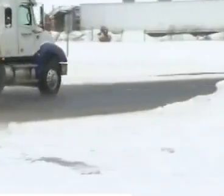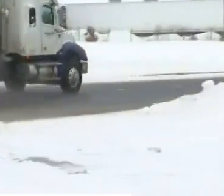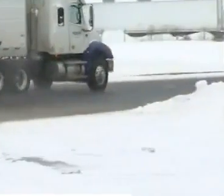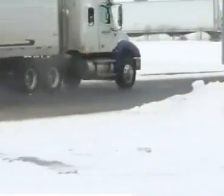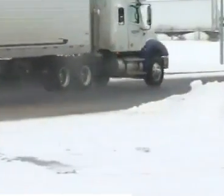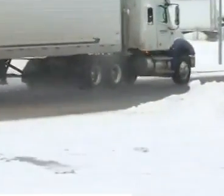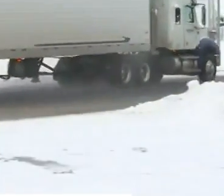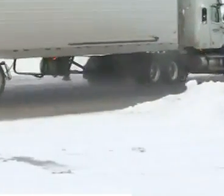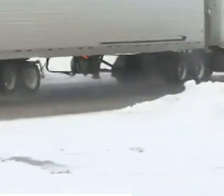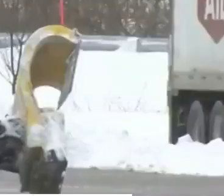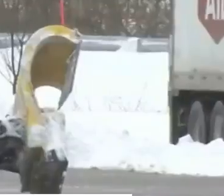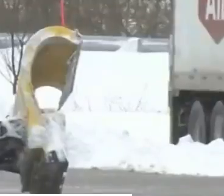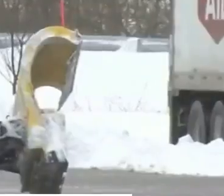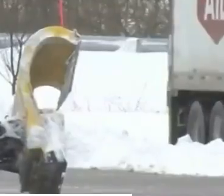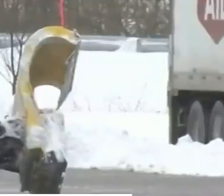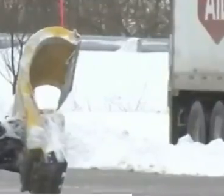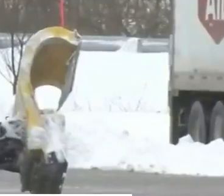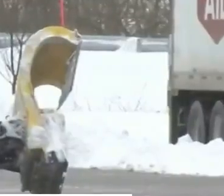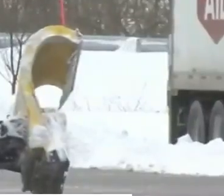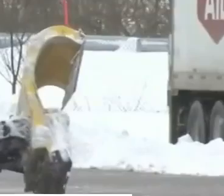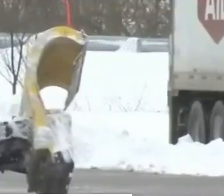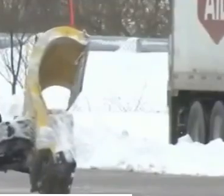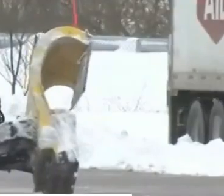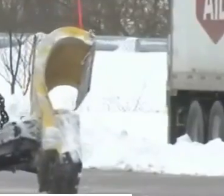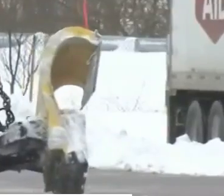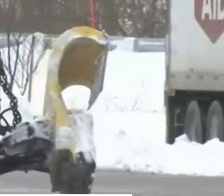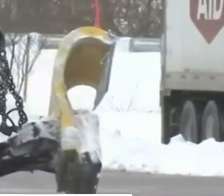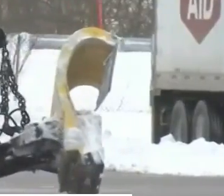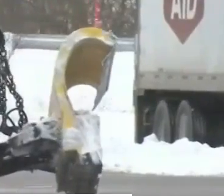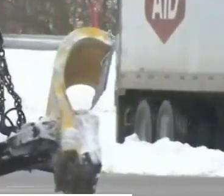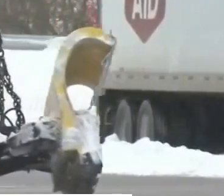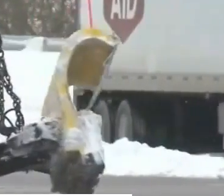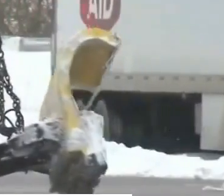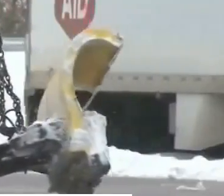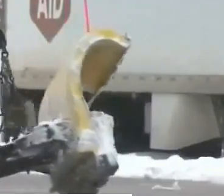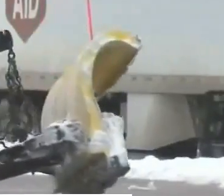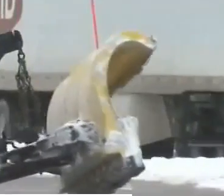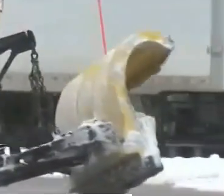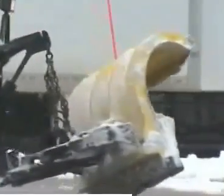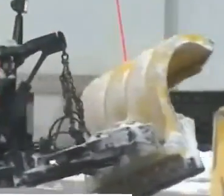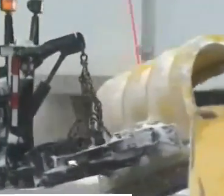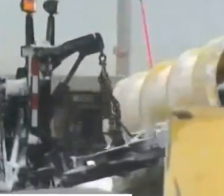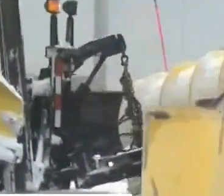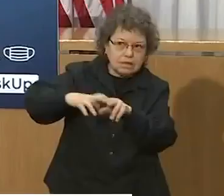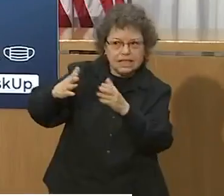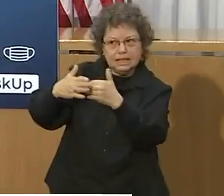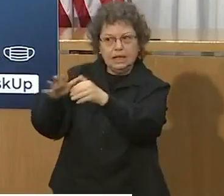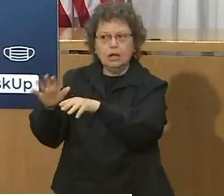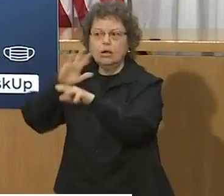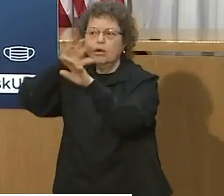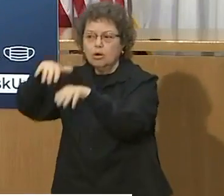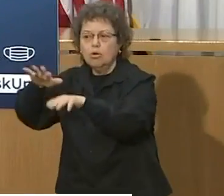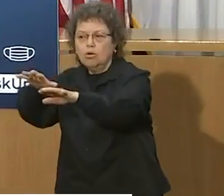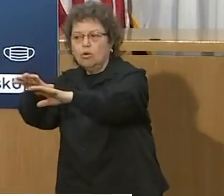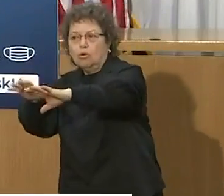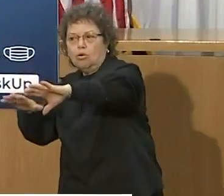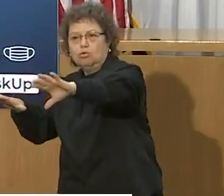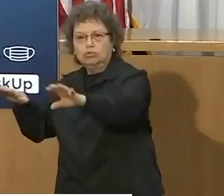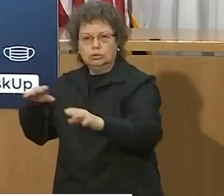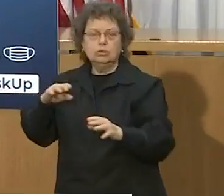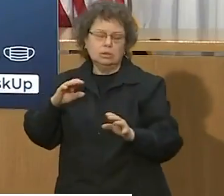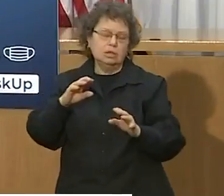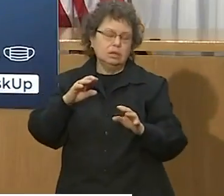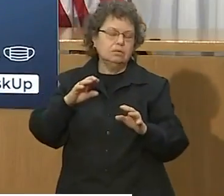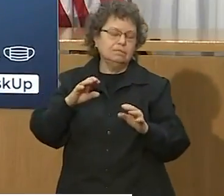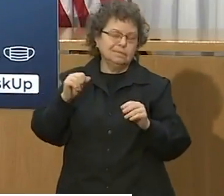under what we think of as sort of pre-pandemic circumstances. The fact that so many people